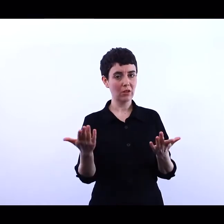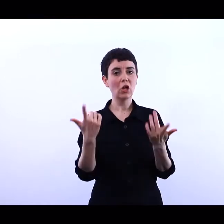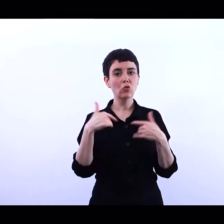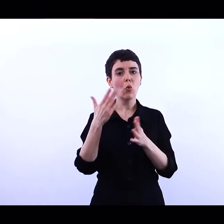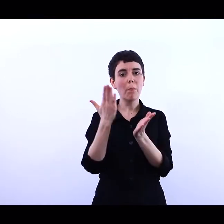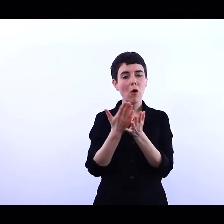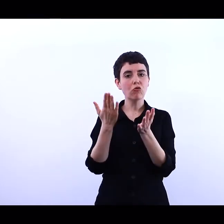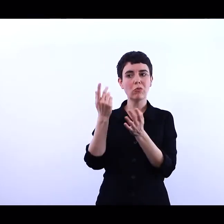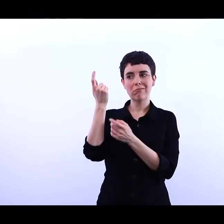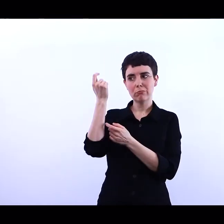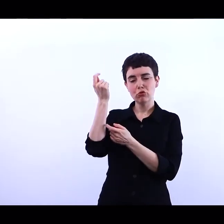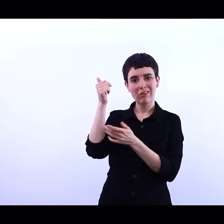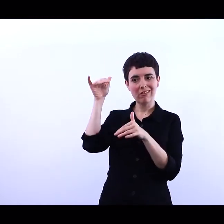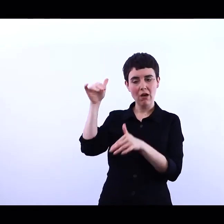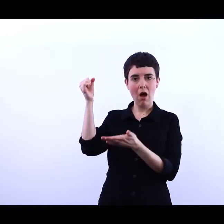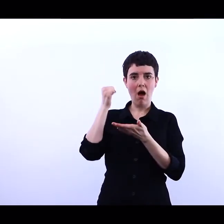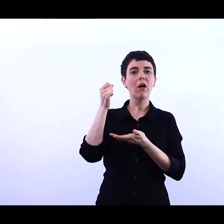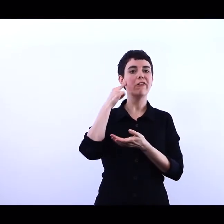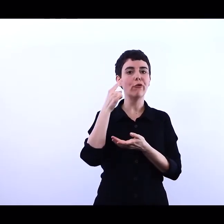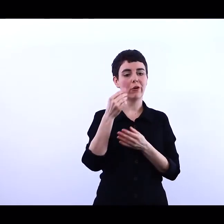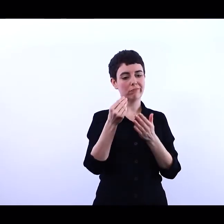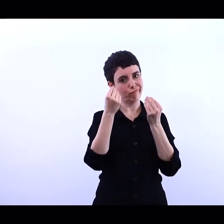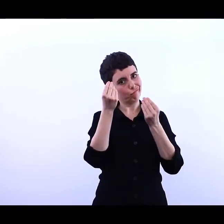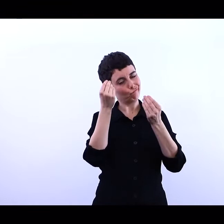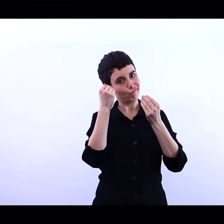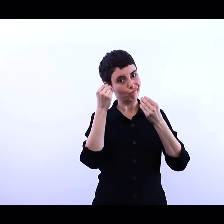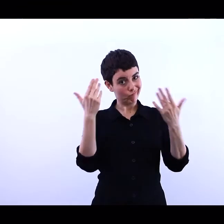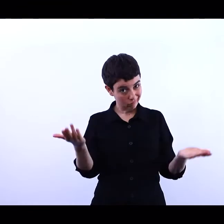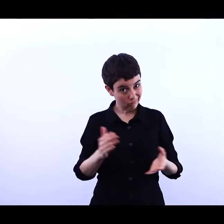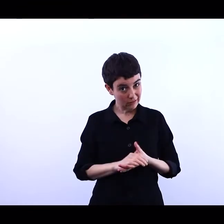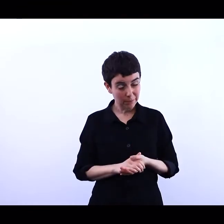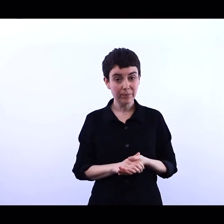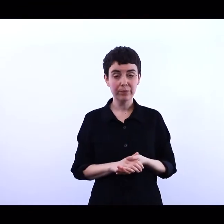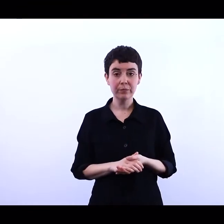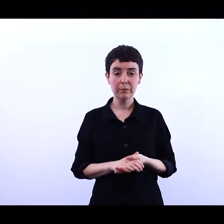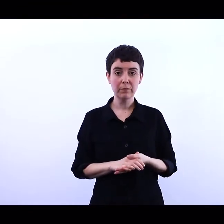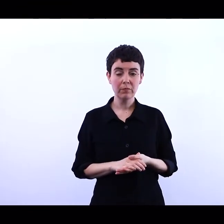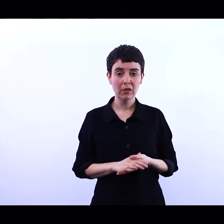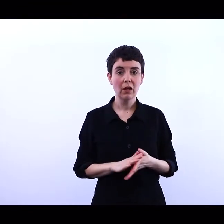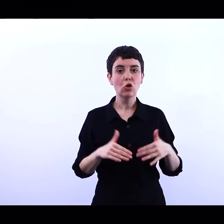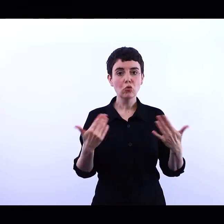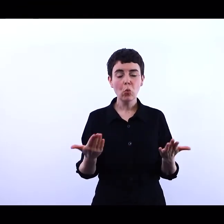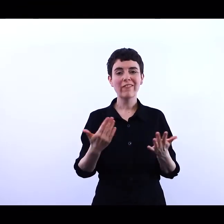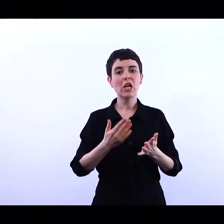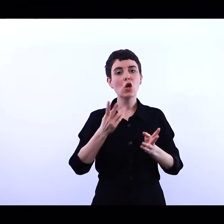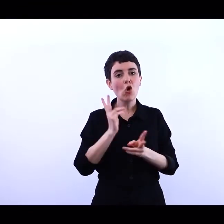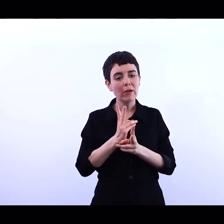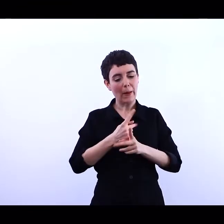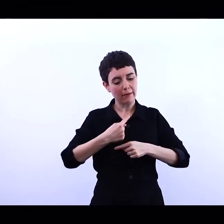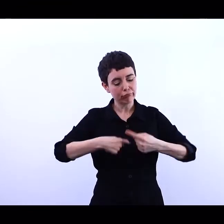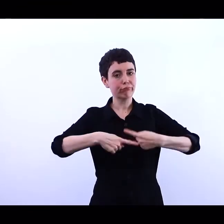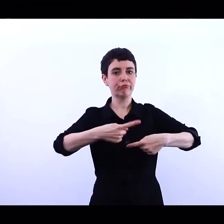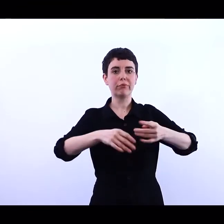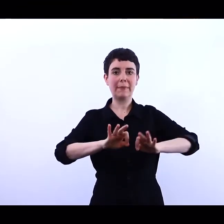for professional development, and included in staff goal setting so that continued improvement with and learning